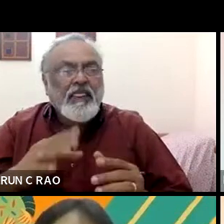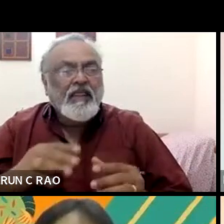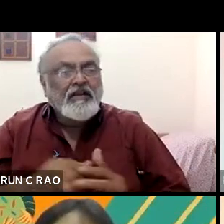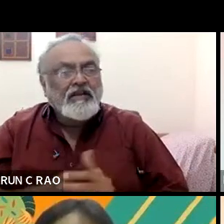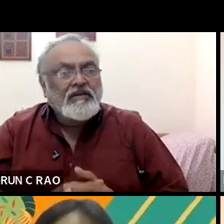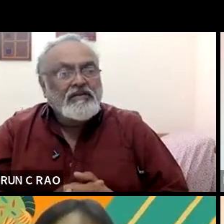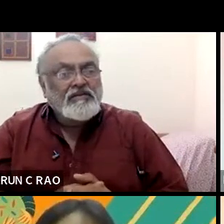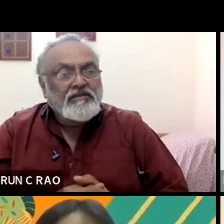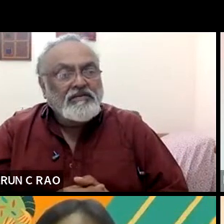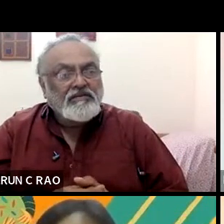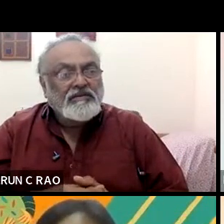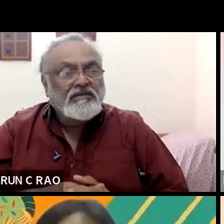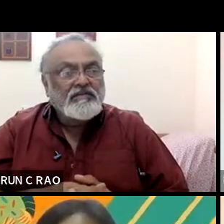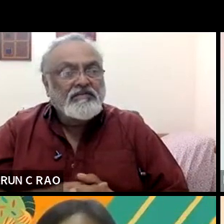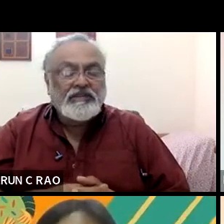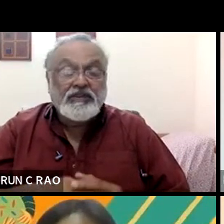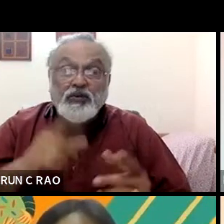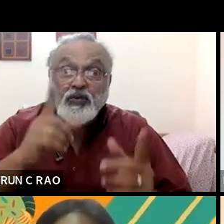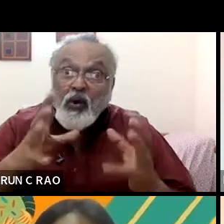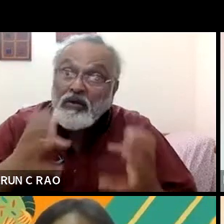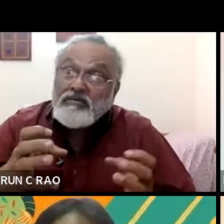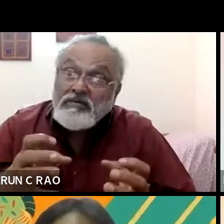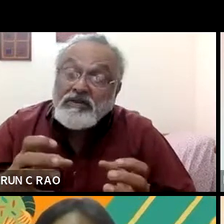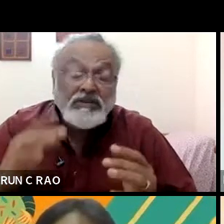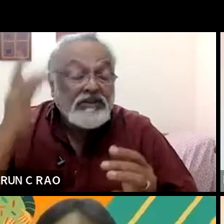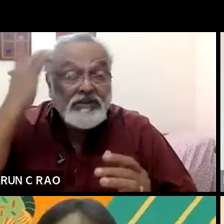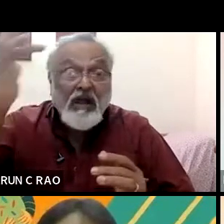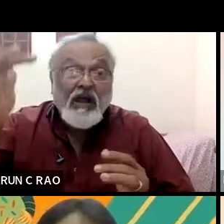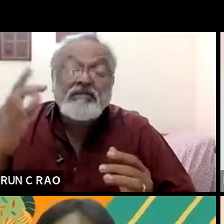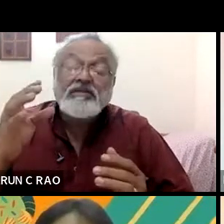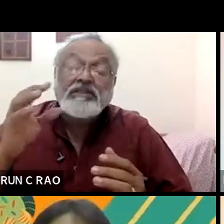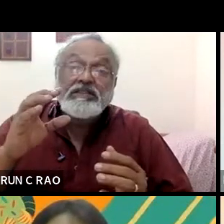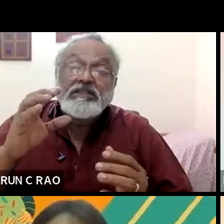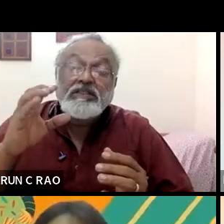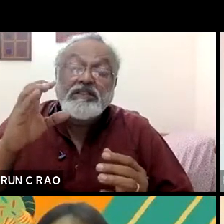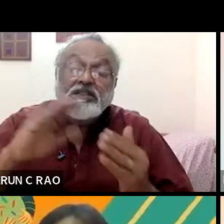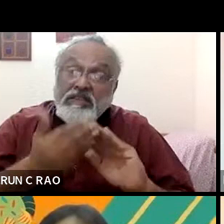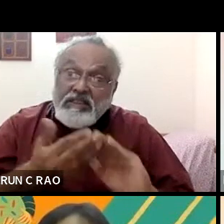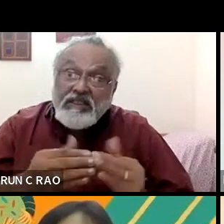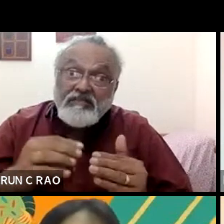money, you better do this, right? I think we need to think scalability.